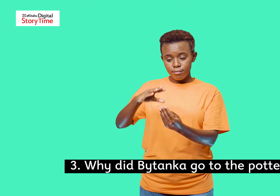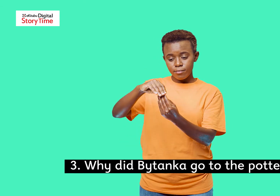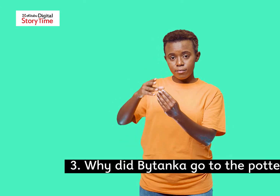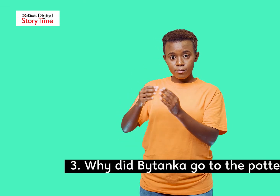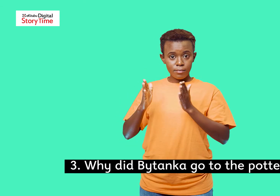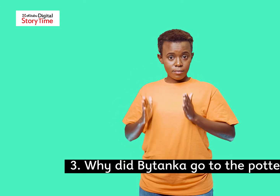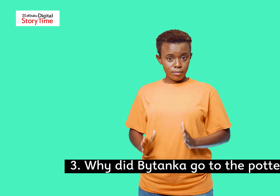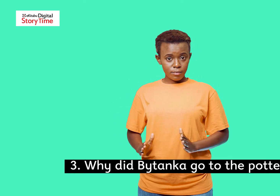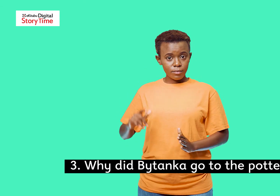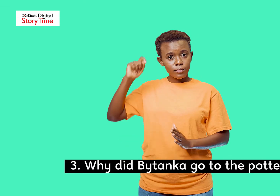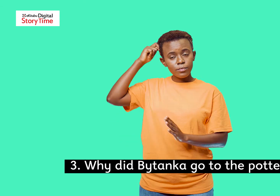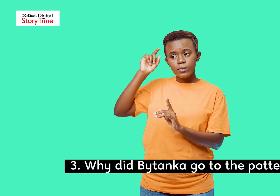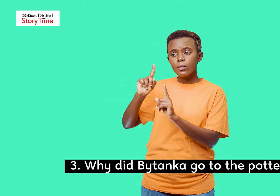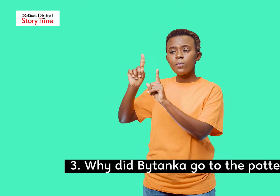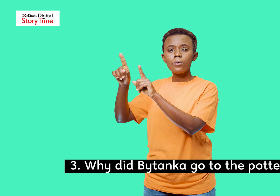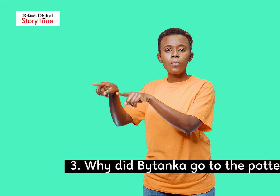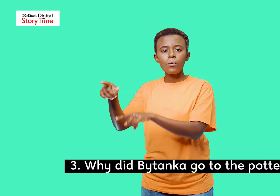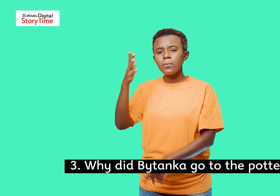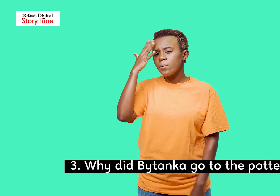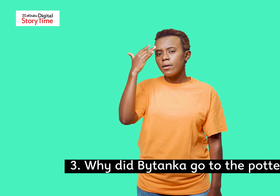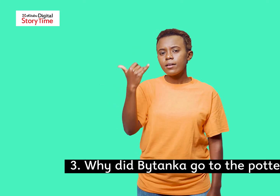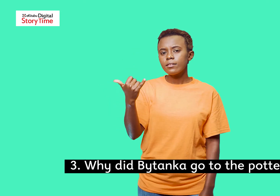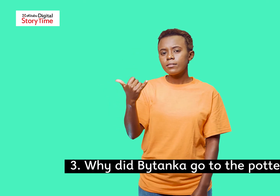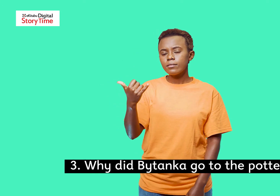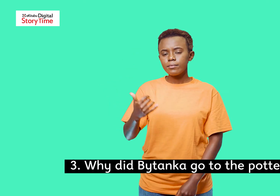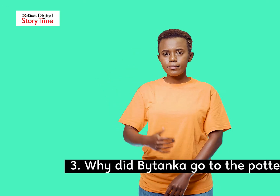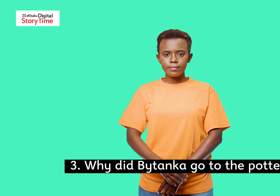Number 3. Why did Biantaka go to the potter?